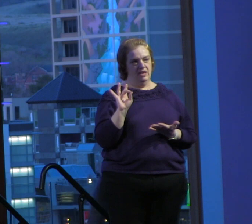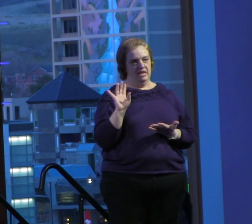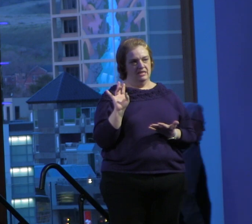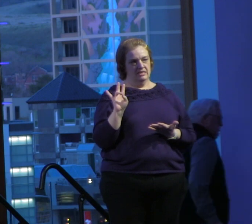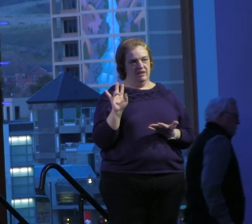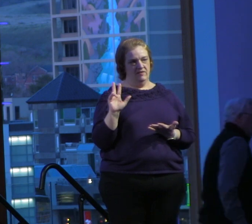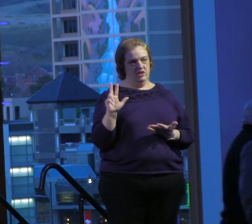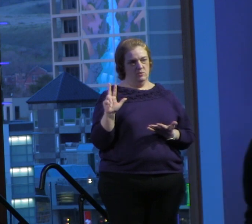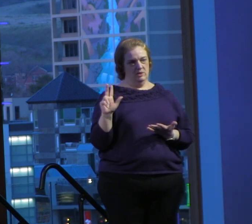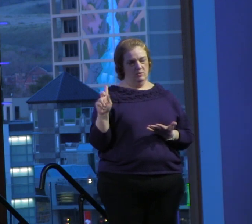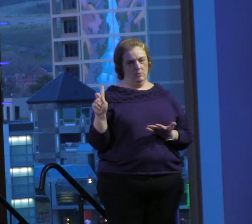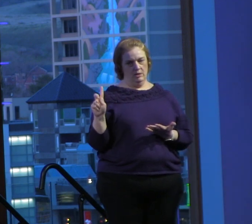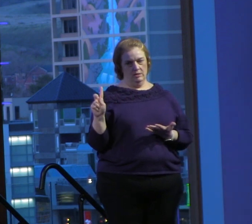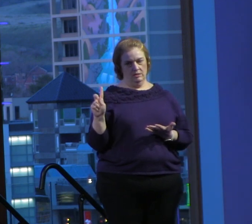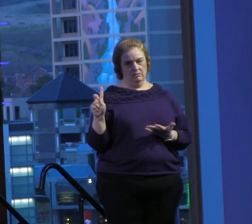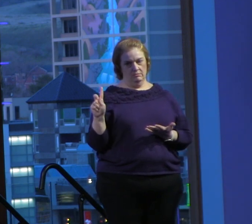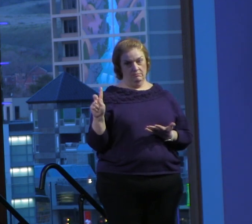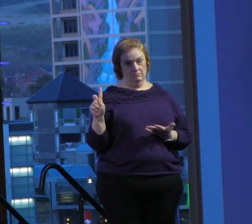658731.